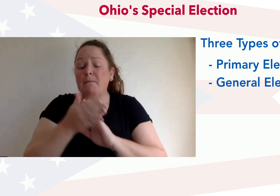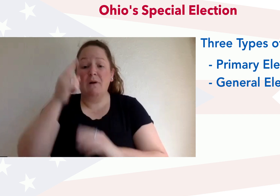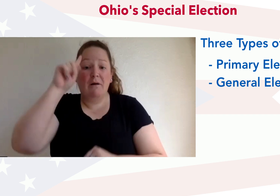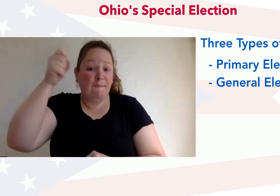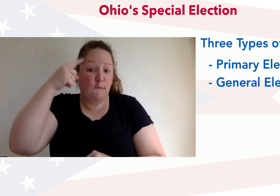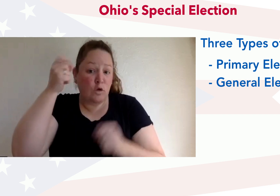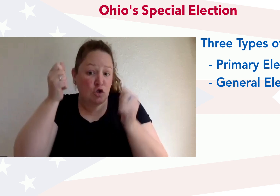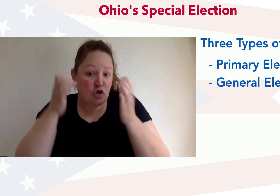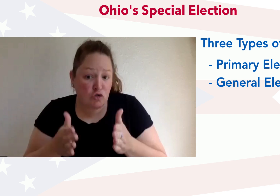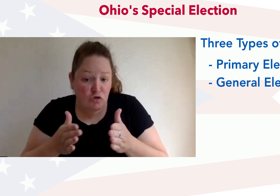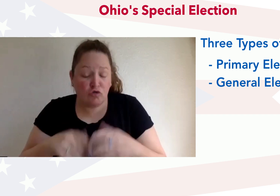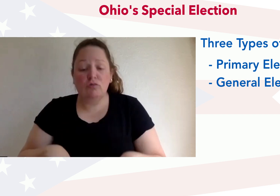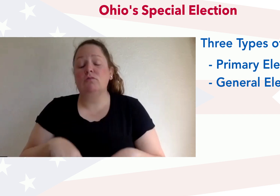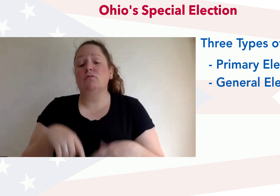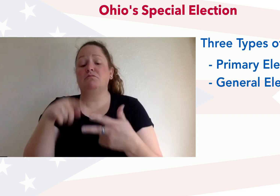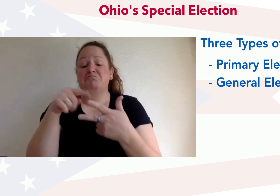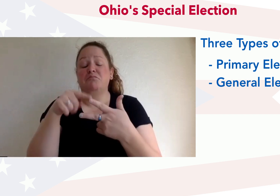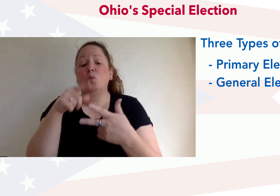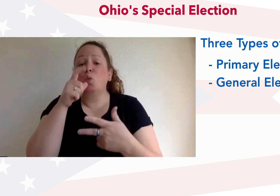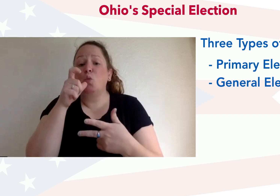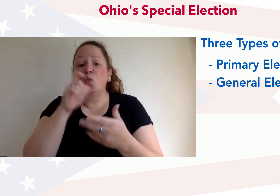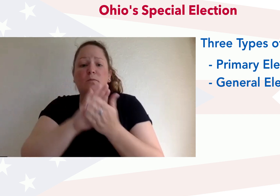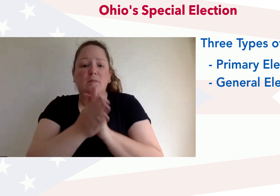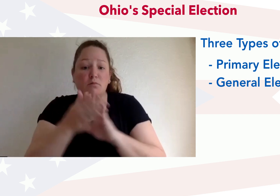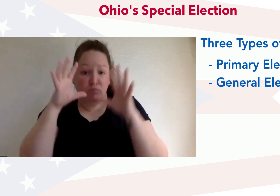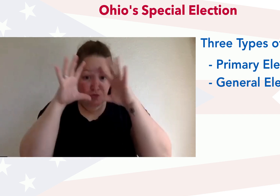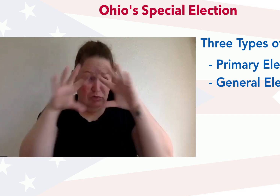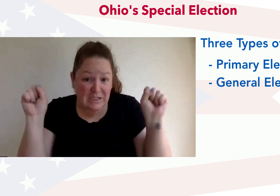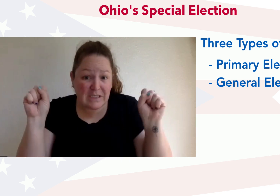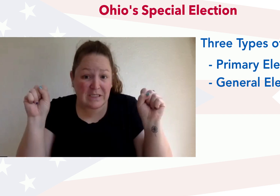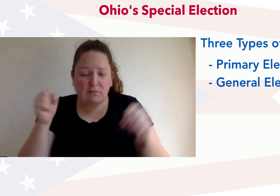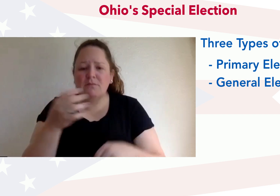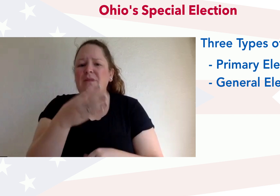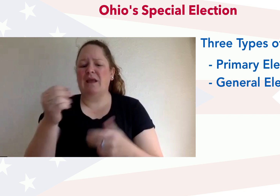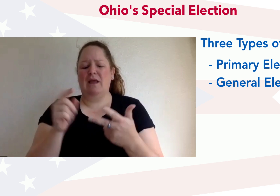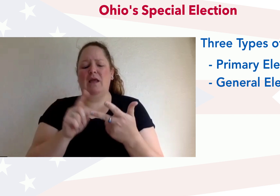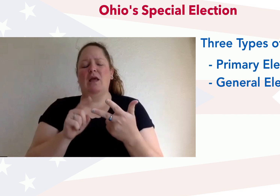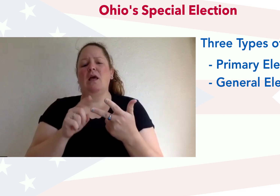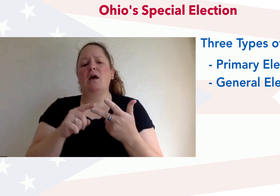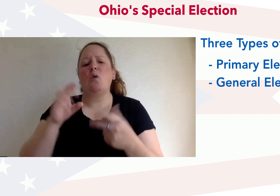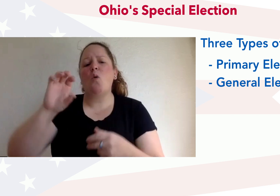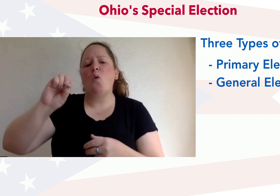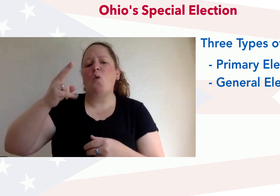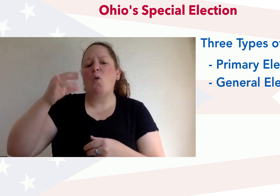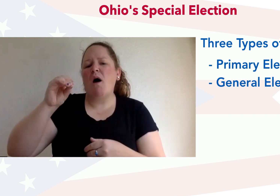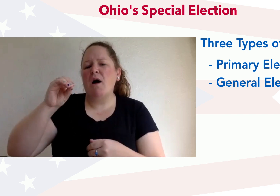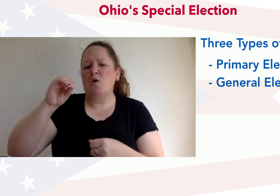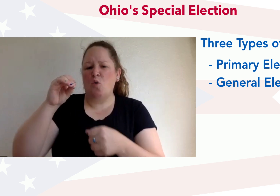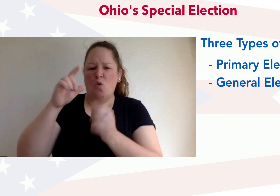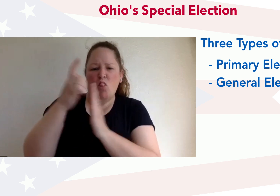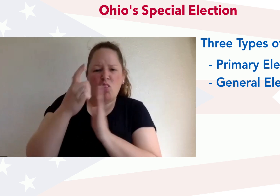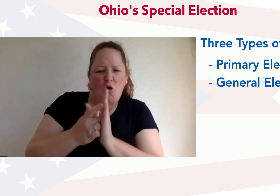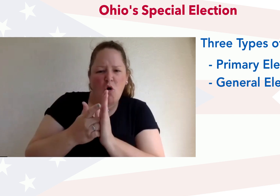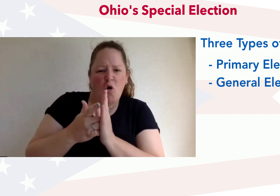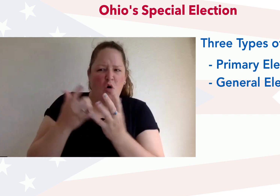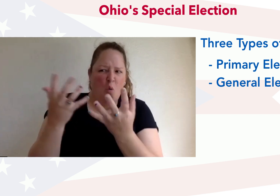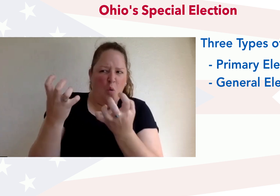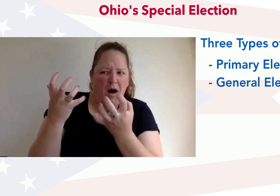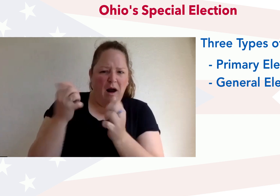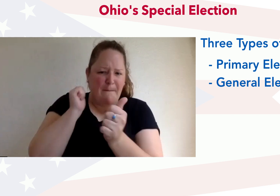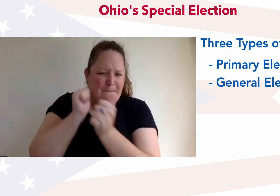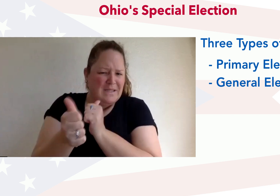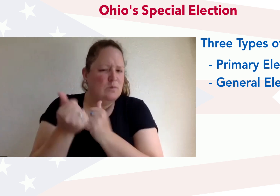or who should become president or what laws we would like to